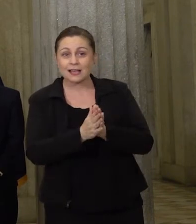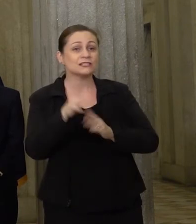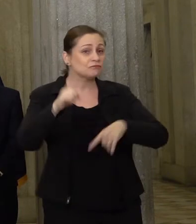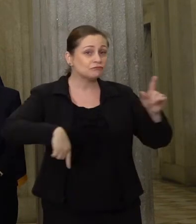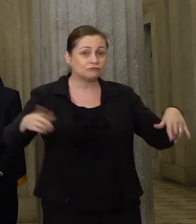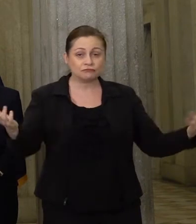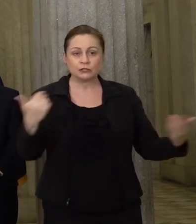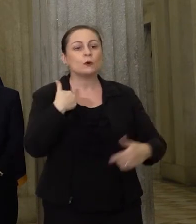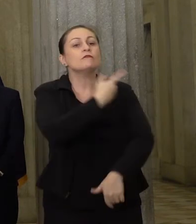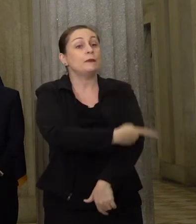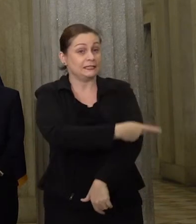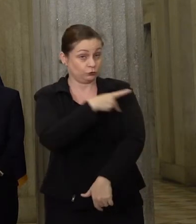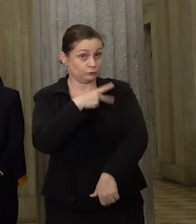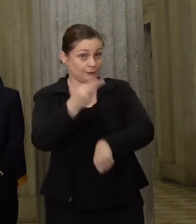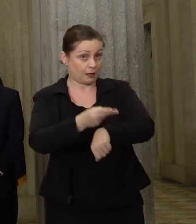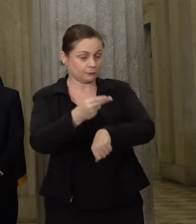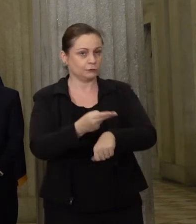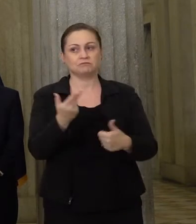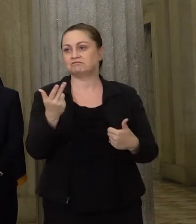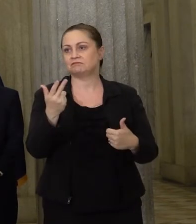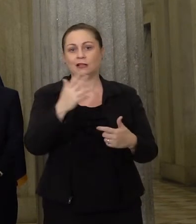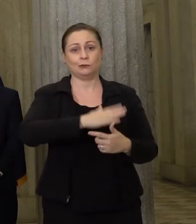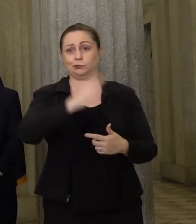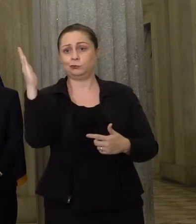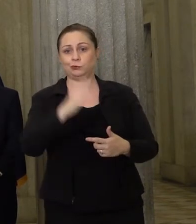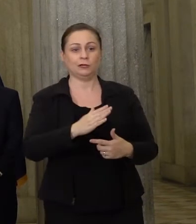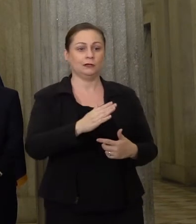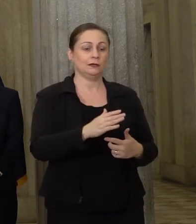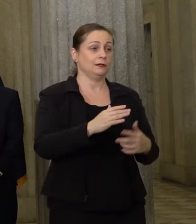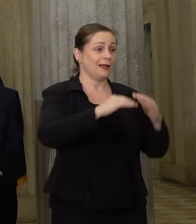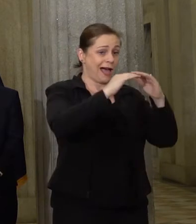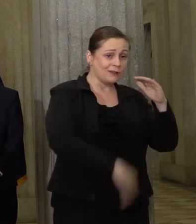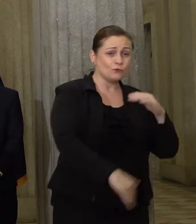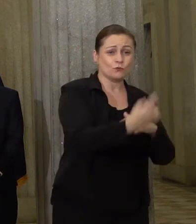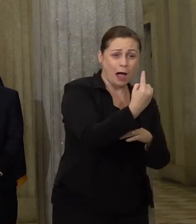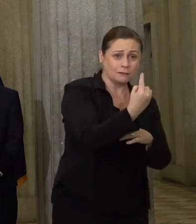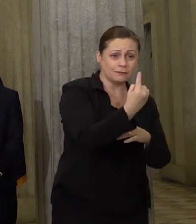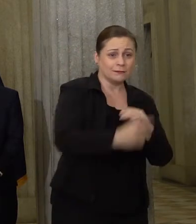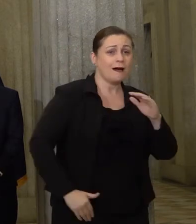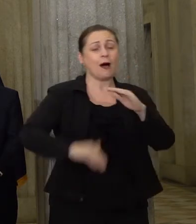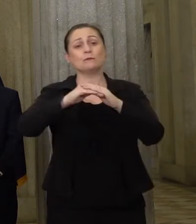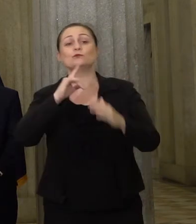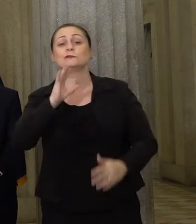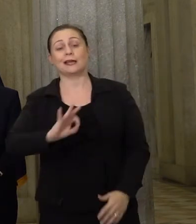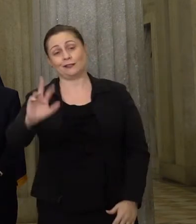have patients hospitalized who are everywhere from 0 years of age to 93 years of